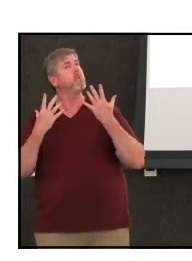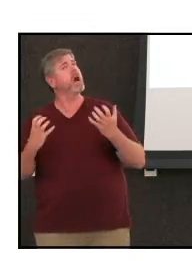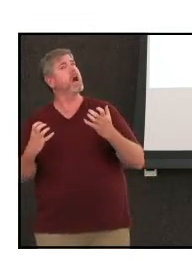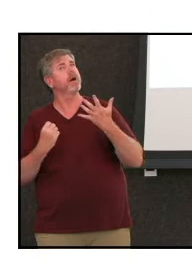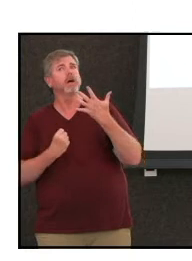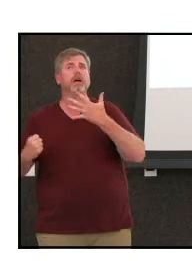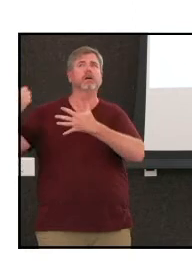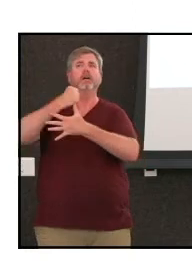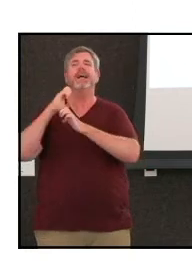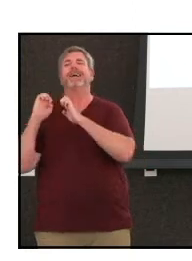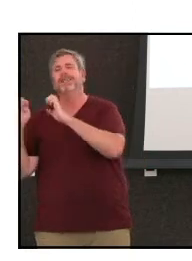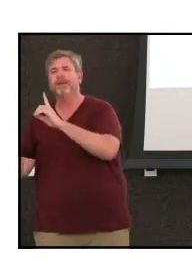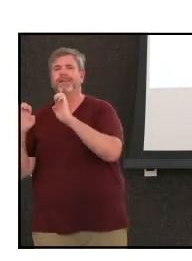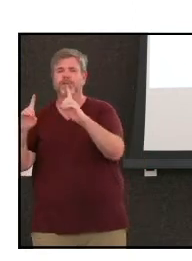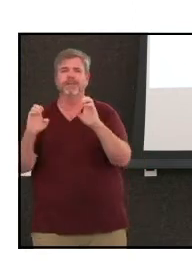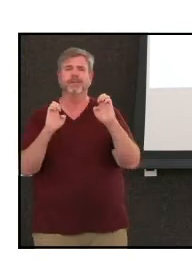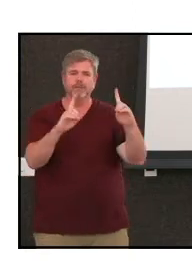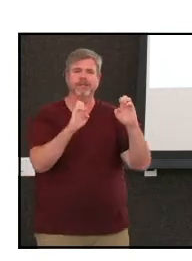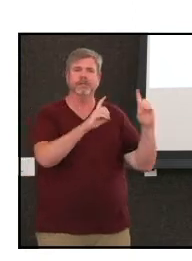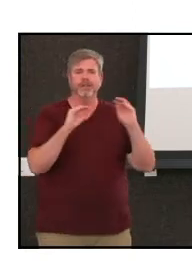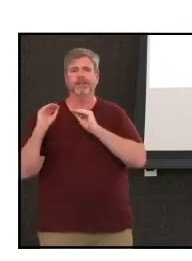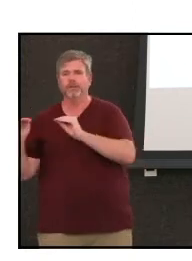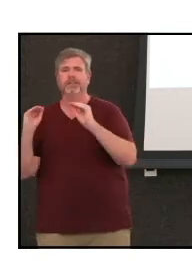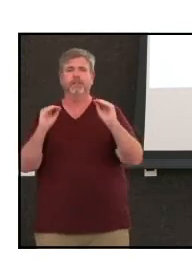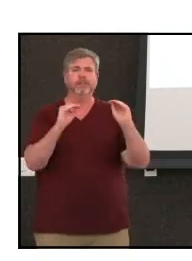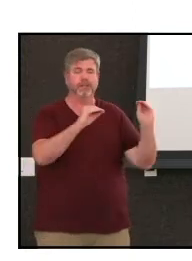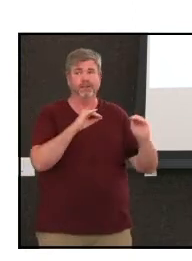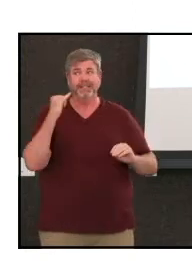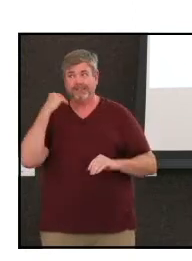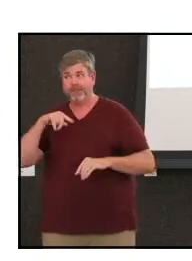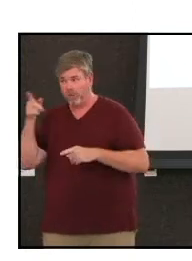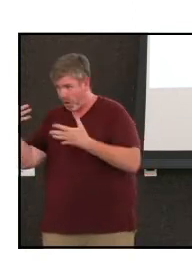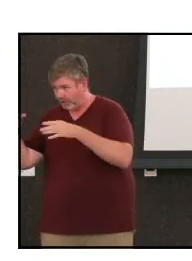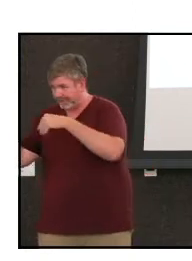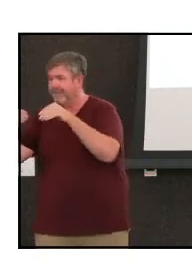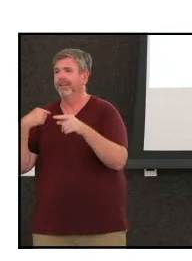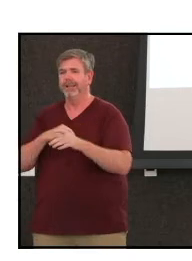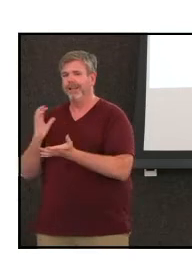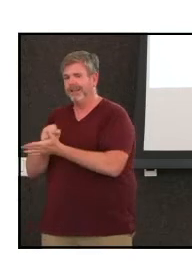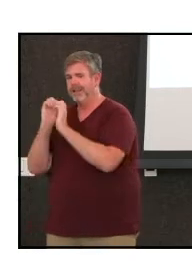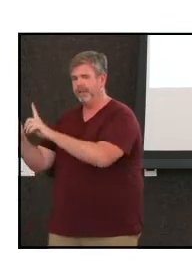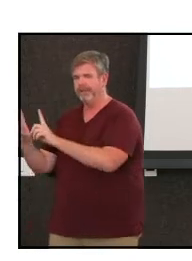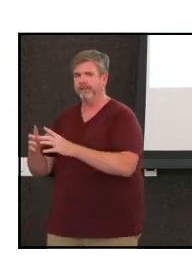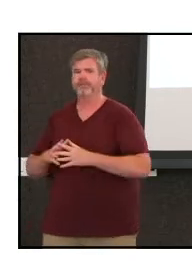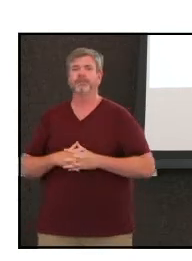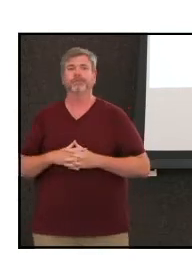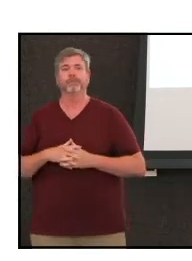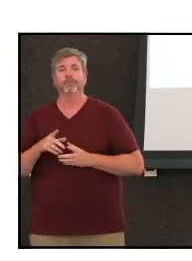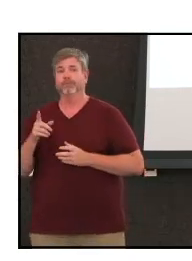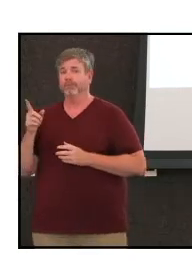sell fentanyl to let them know how dangerous it is and to make sure that they understand that there will in fact be consequences if they do kill